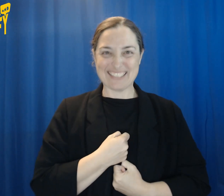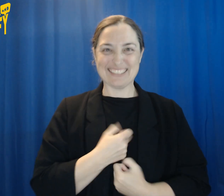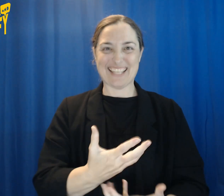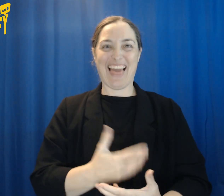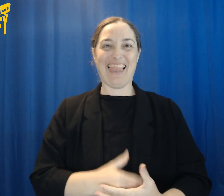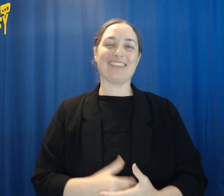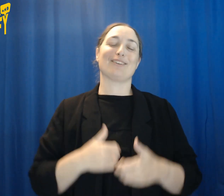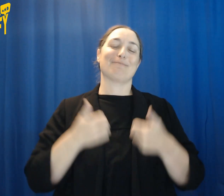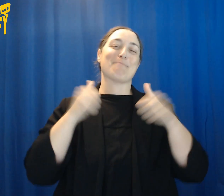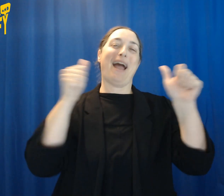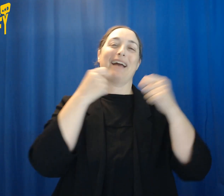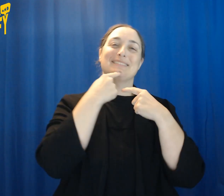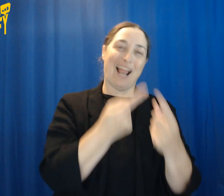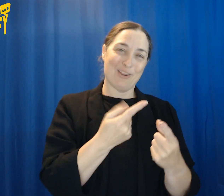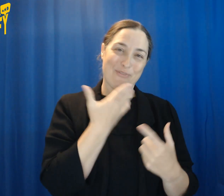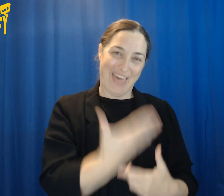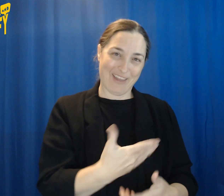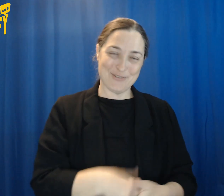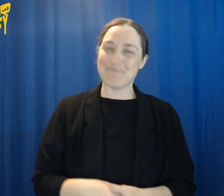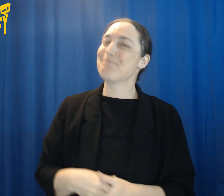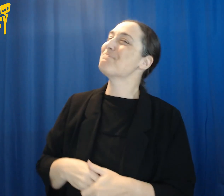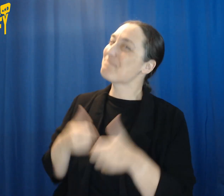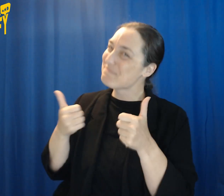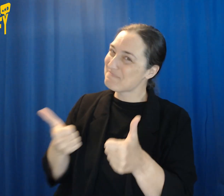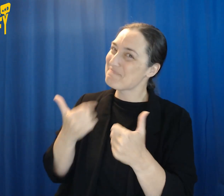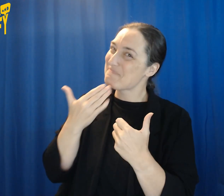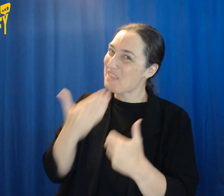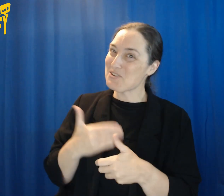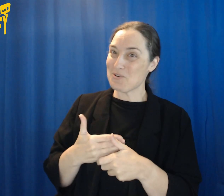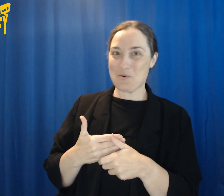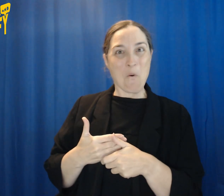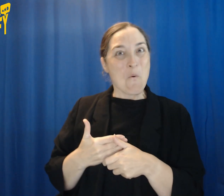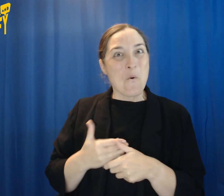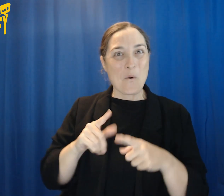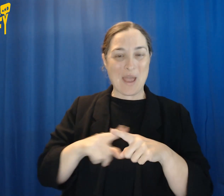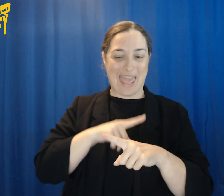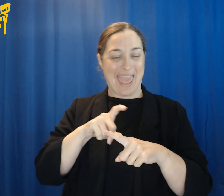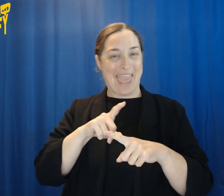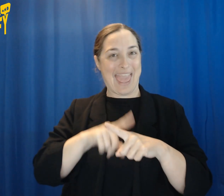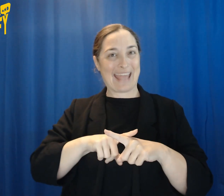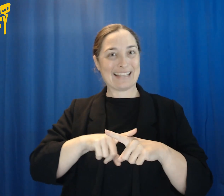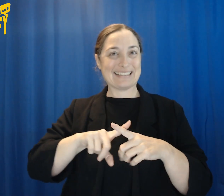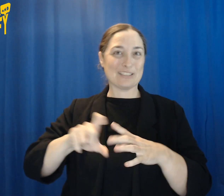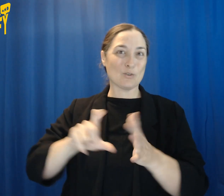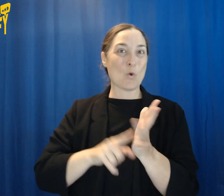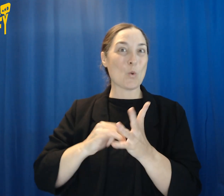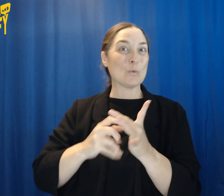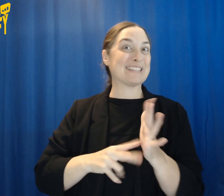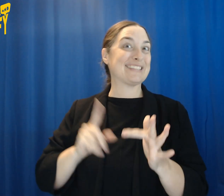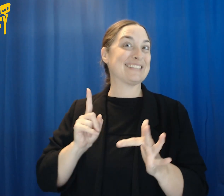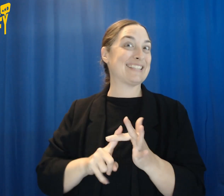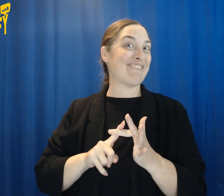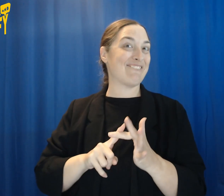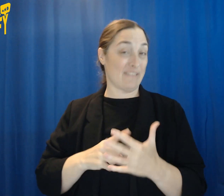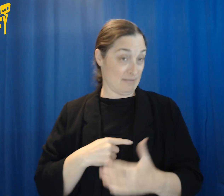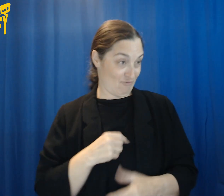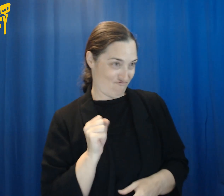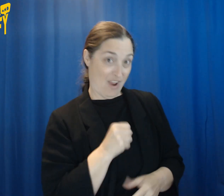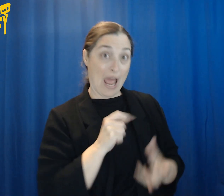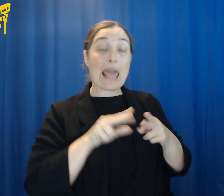tell you. Thank you. You're very welcome. That was an exclusive. That was actually an exclusive. And if this goes viral and